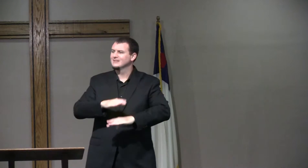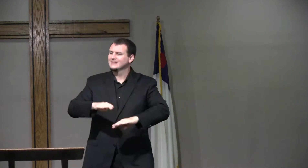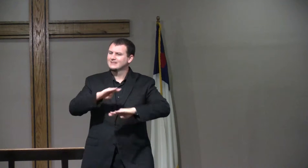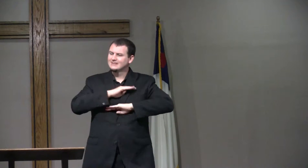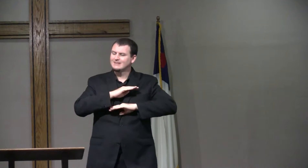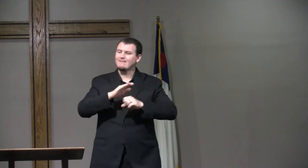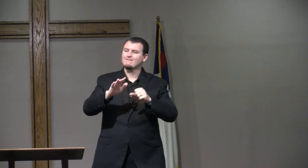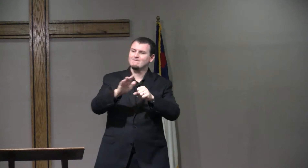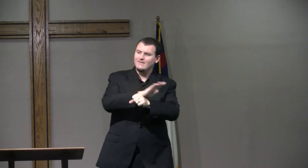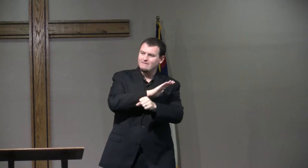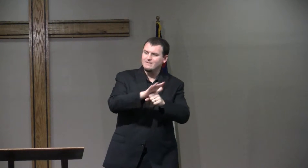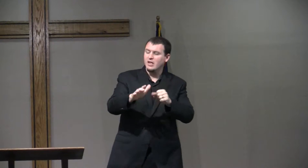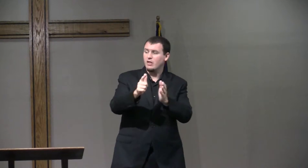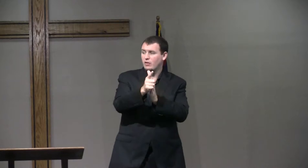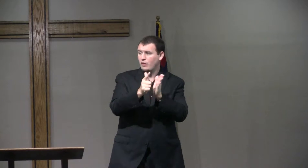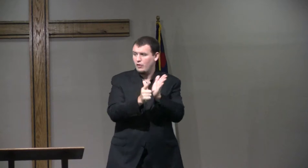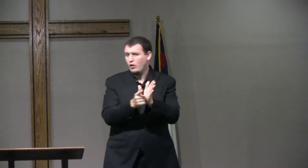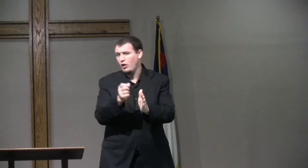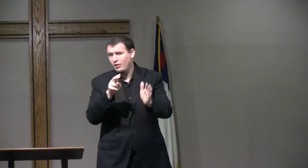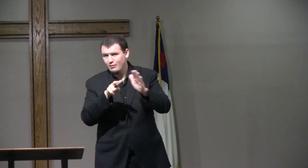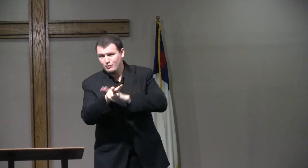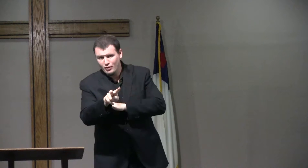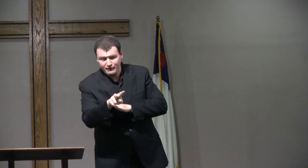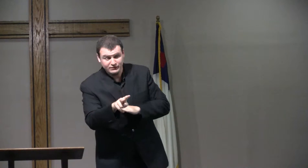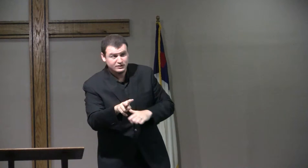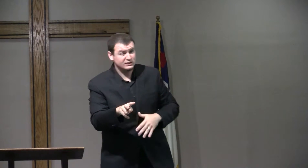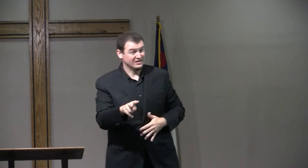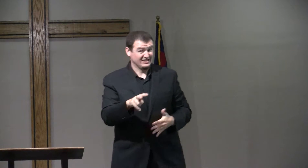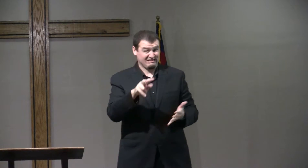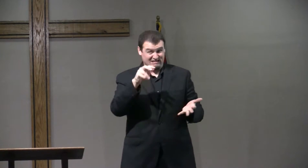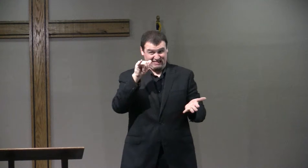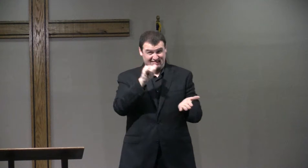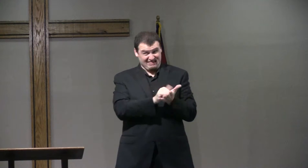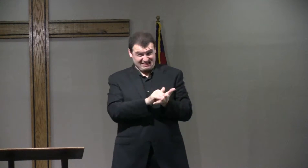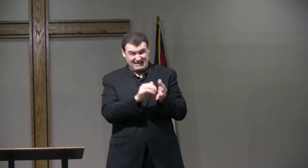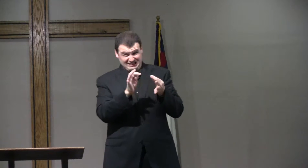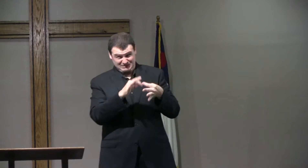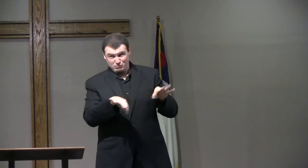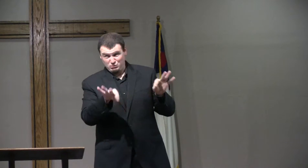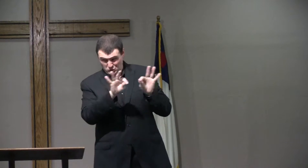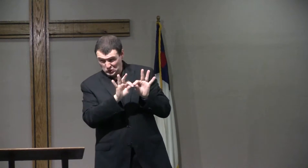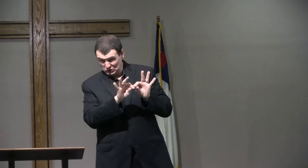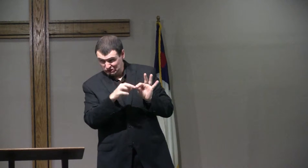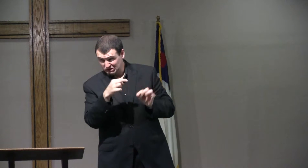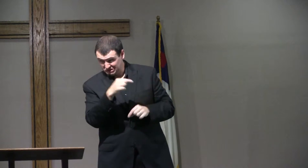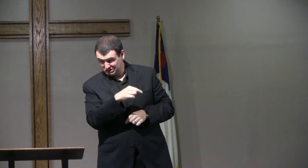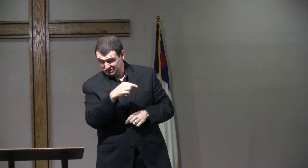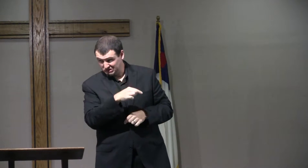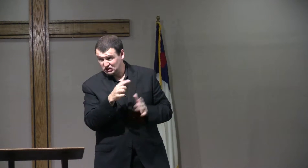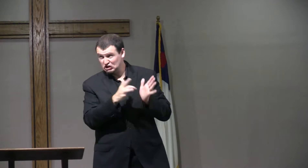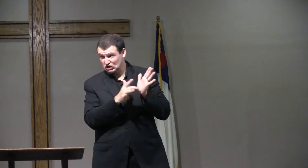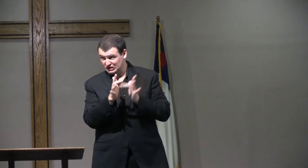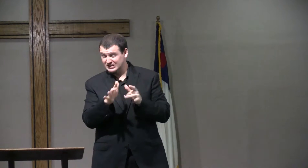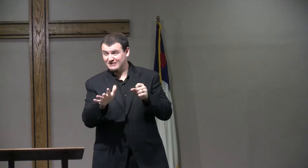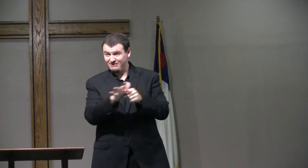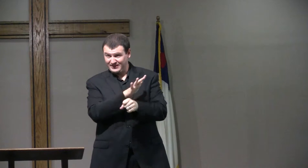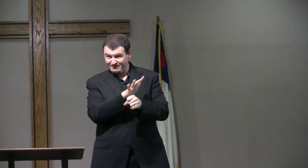we talked about Jesus fulfilling the law and the prophets, which is